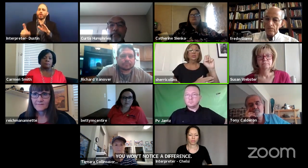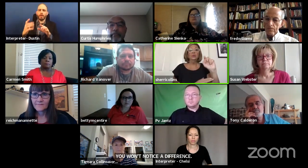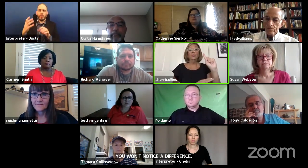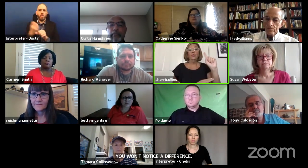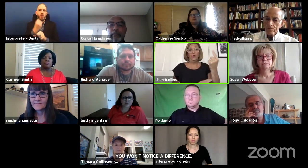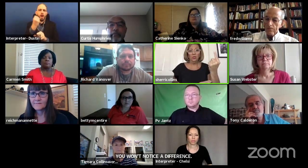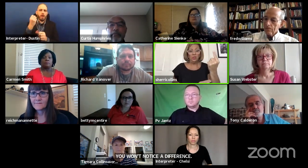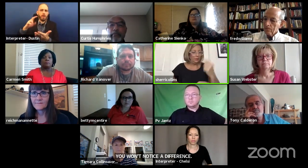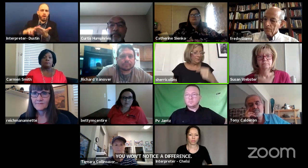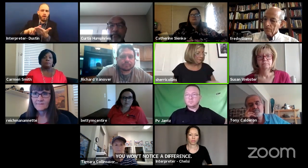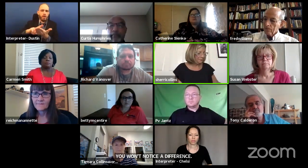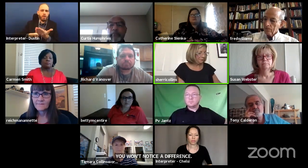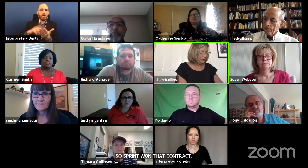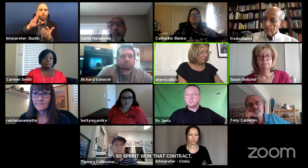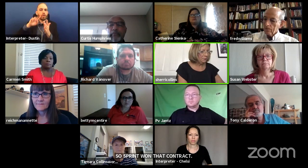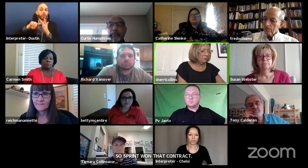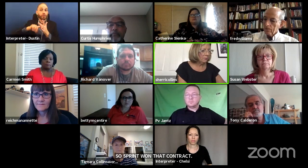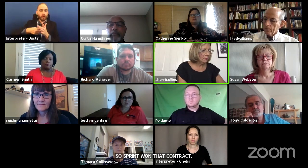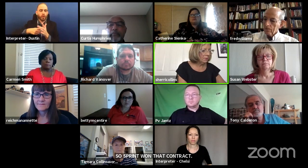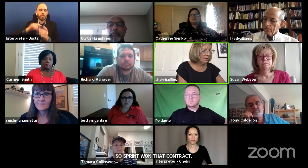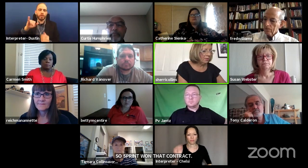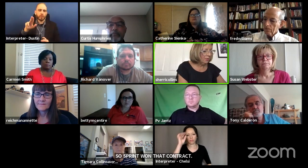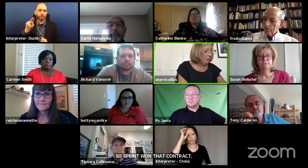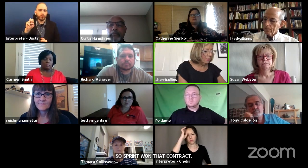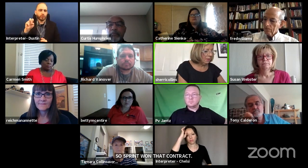effect of June 1st.